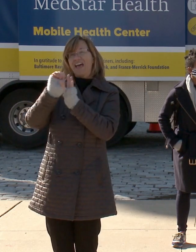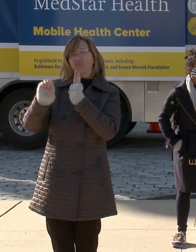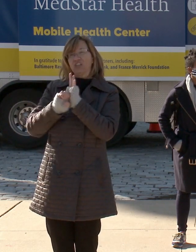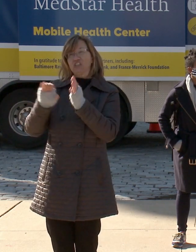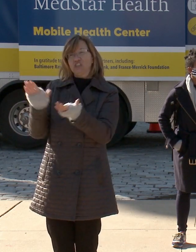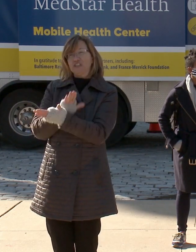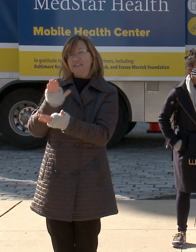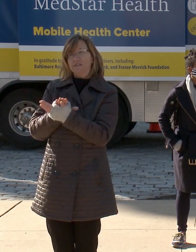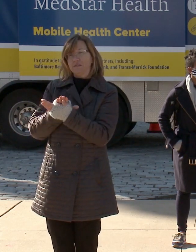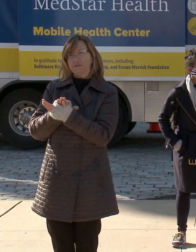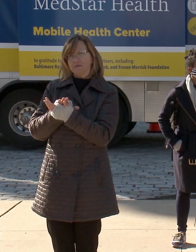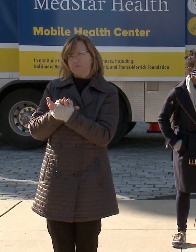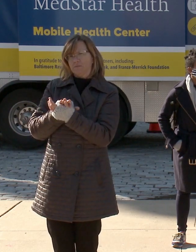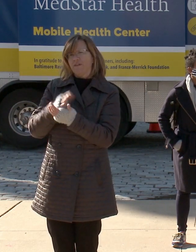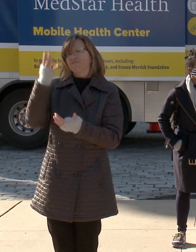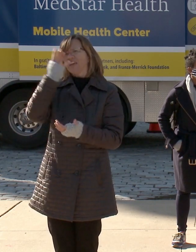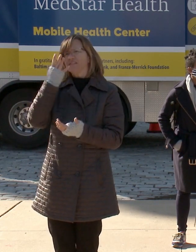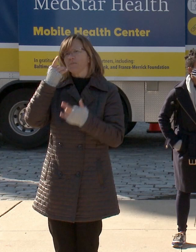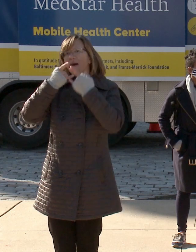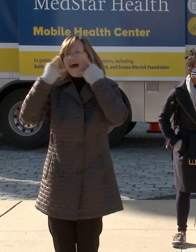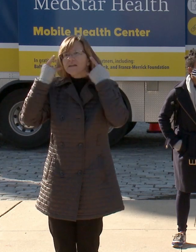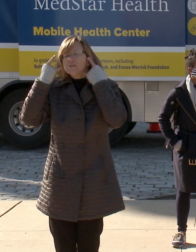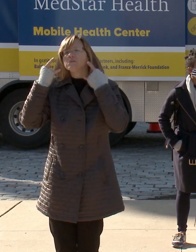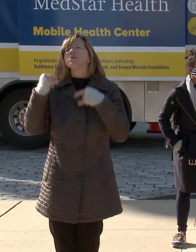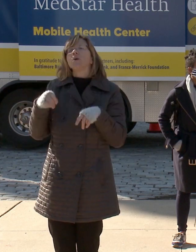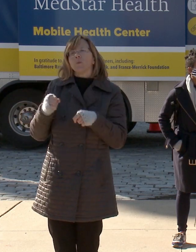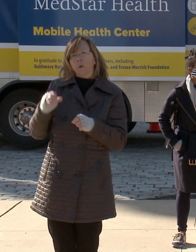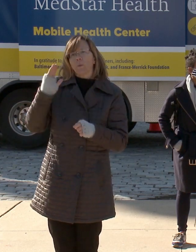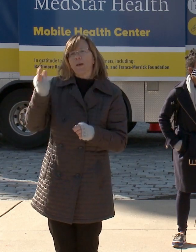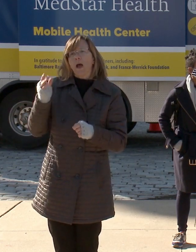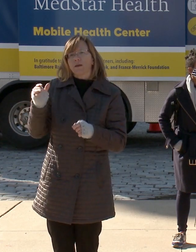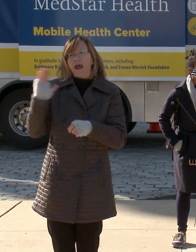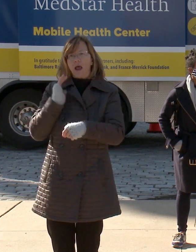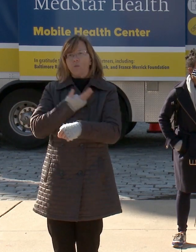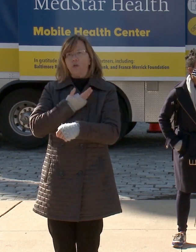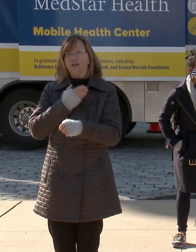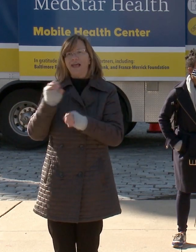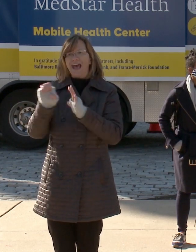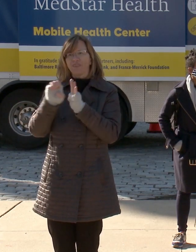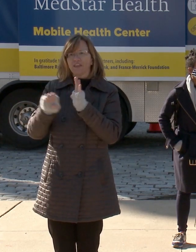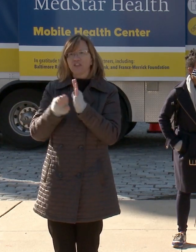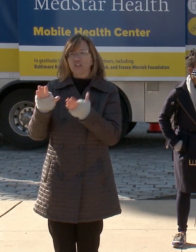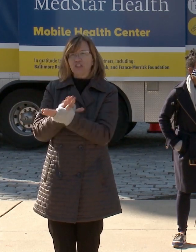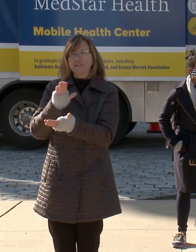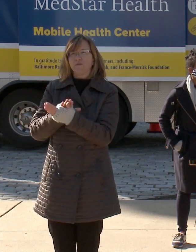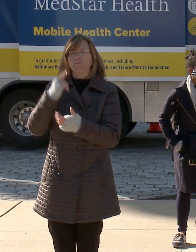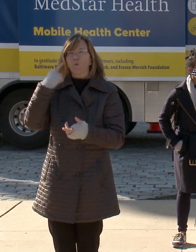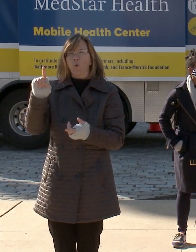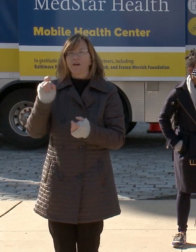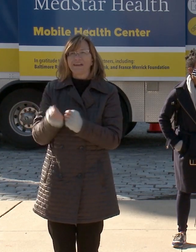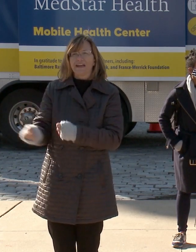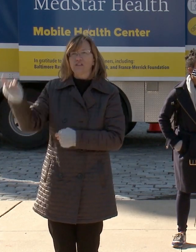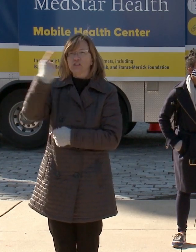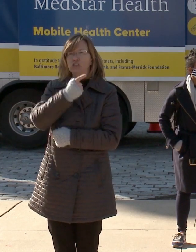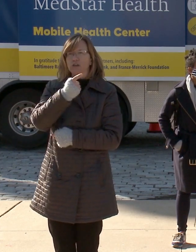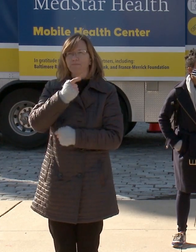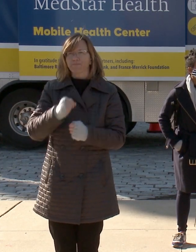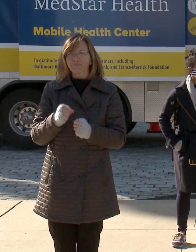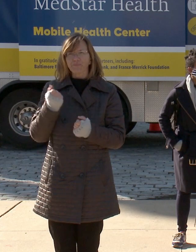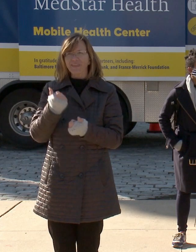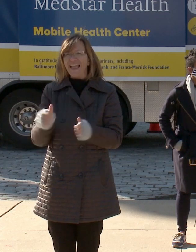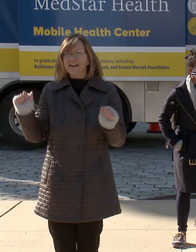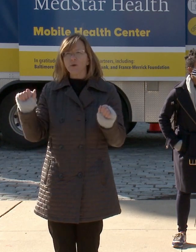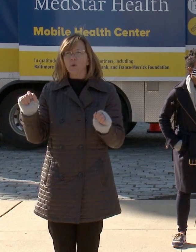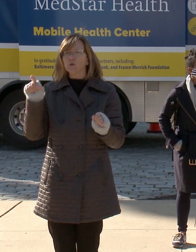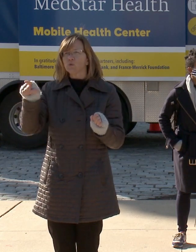a face mask, a face mask that'll be on our ethics sheet for next year because this one has already been filed. Anyone that you